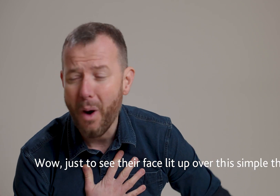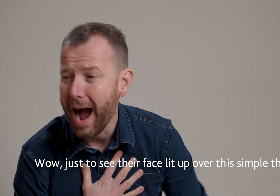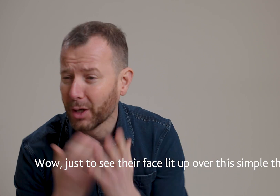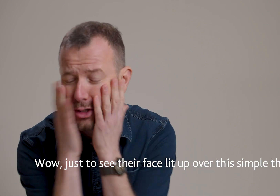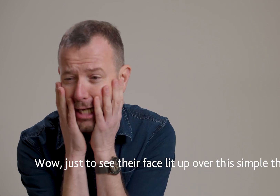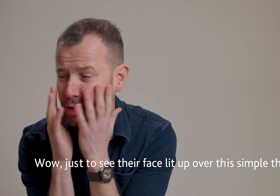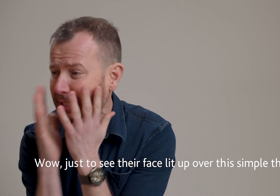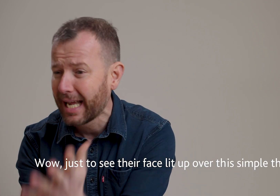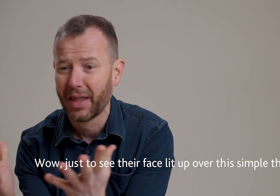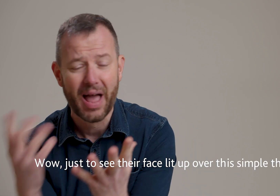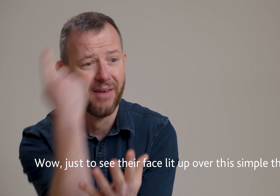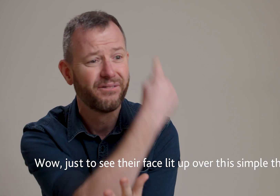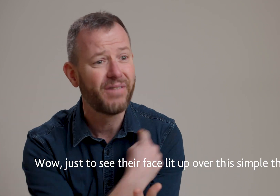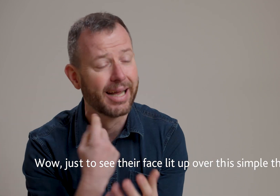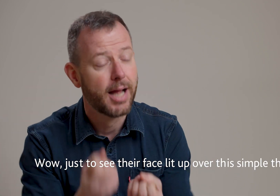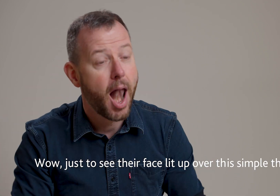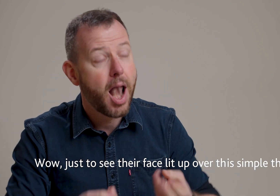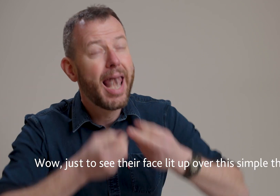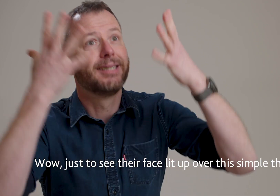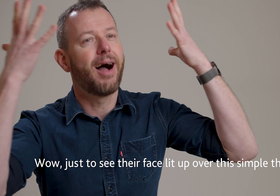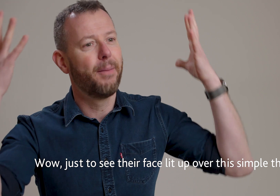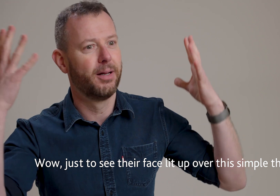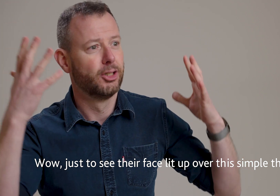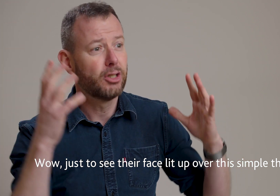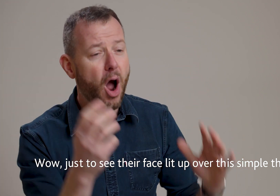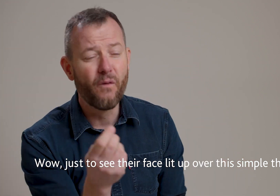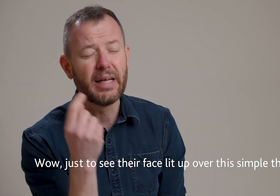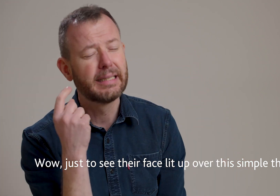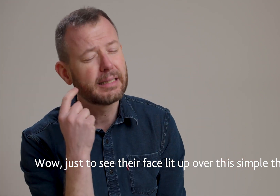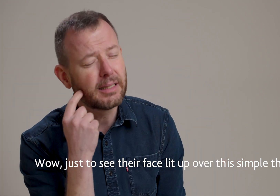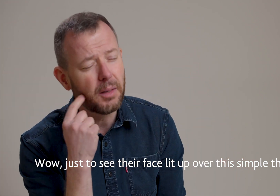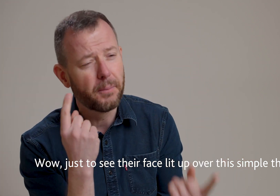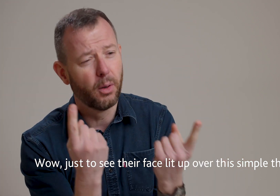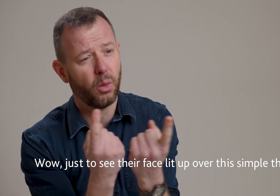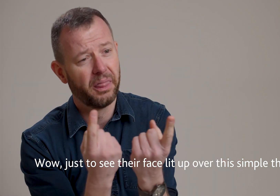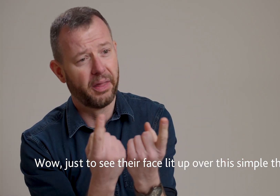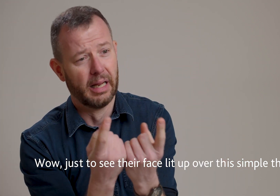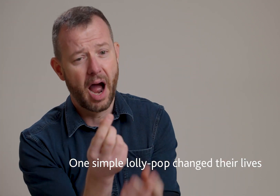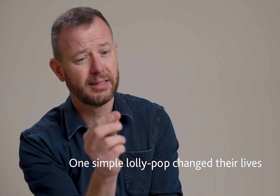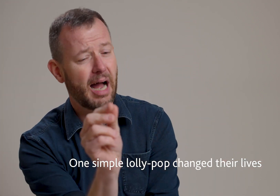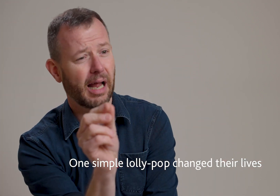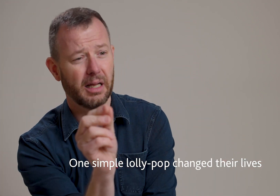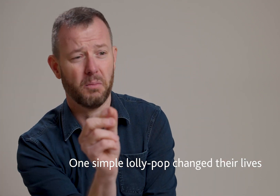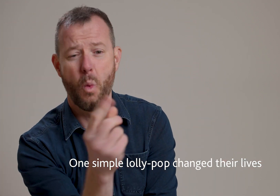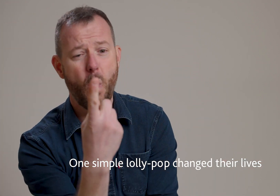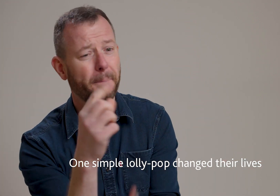Wow, that is deeper. They lit up. Oh, this simple thing of a one